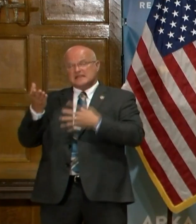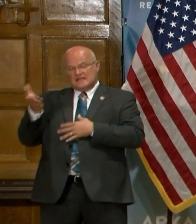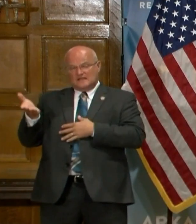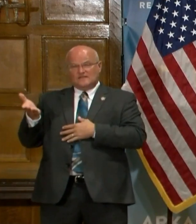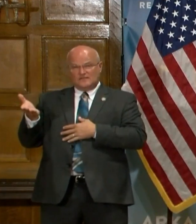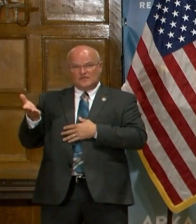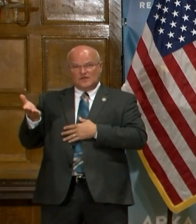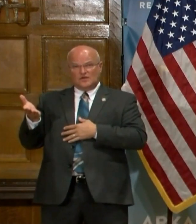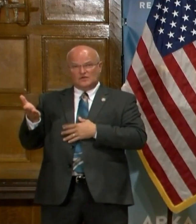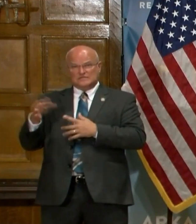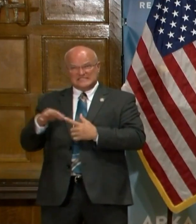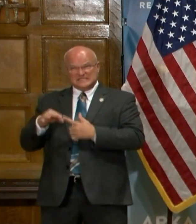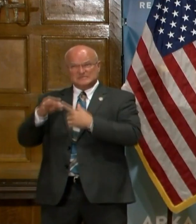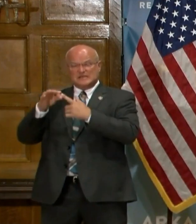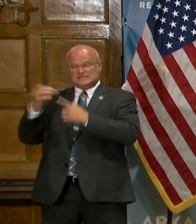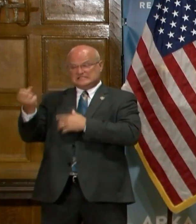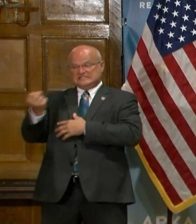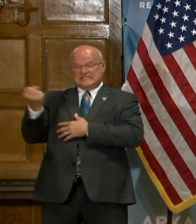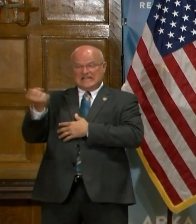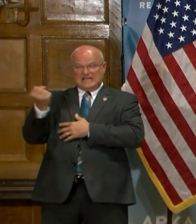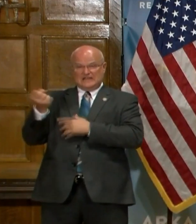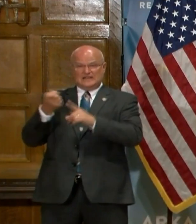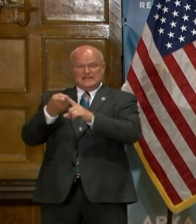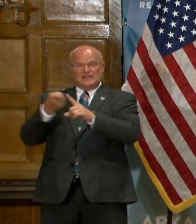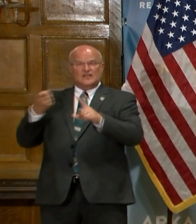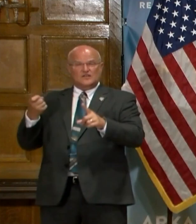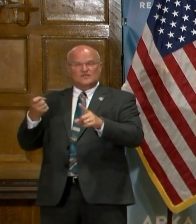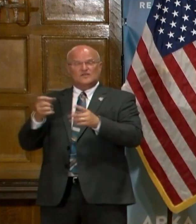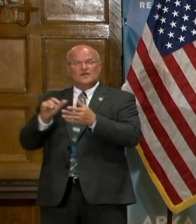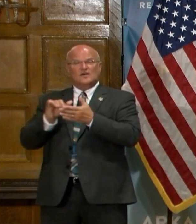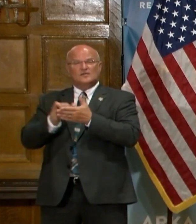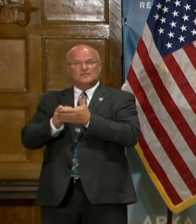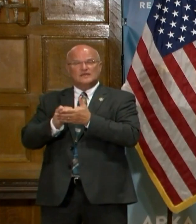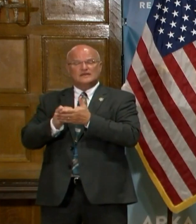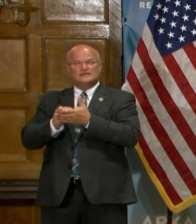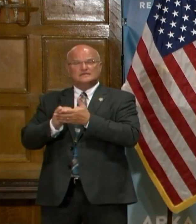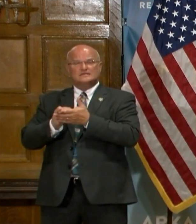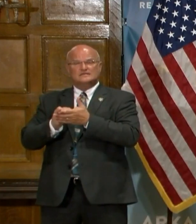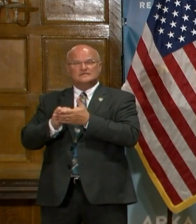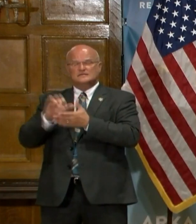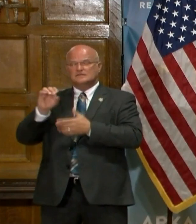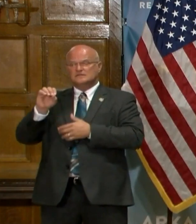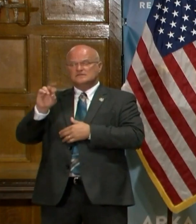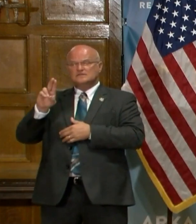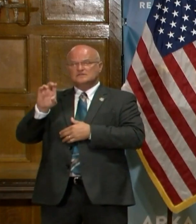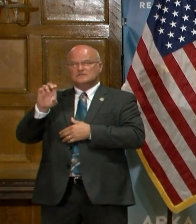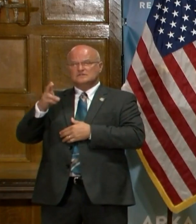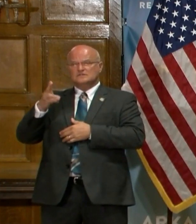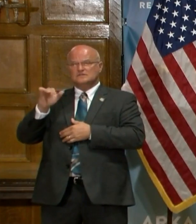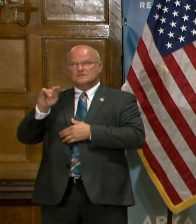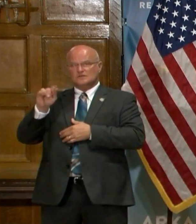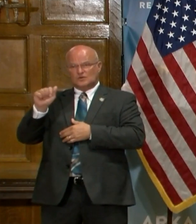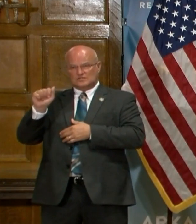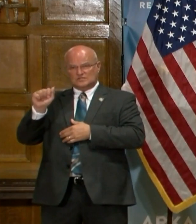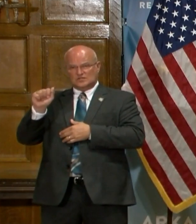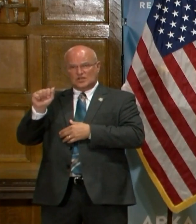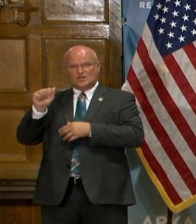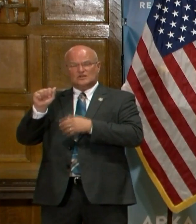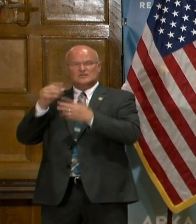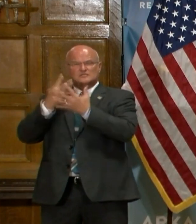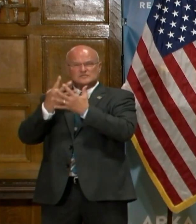them, especially on Saturday, were from the Ouachita River unit in